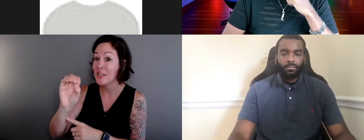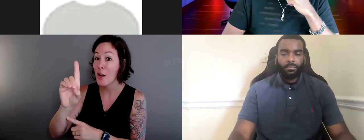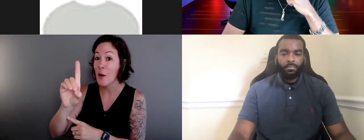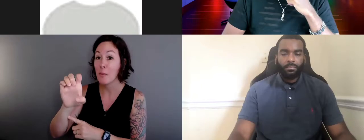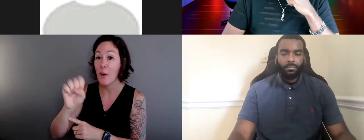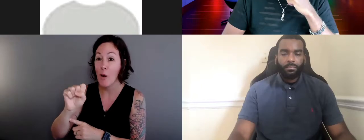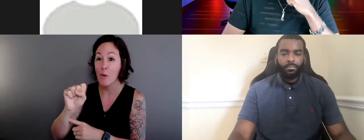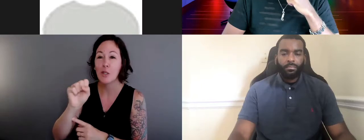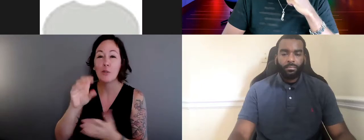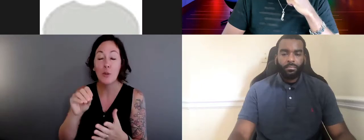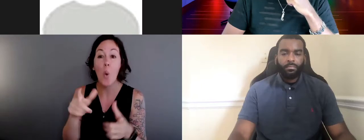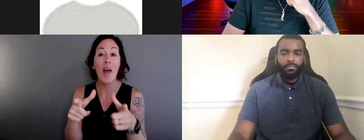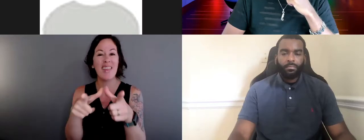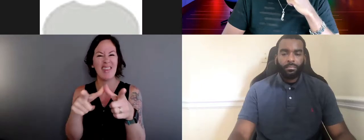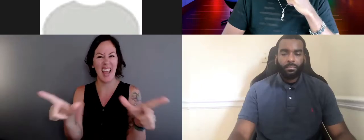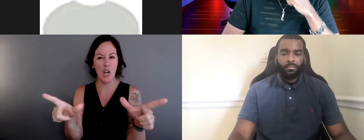across